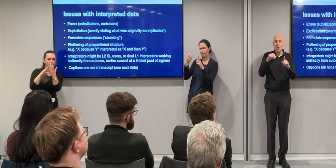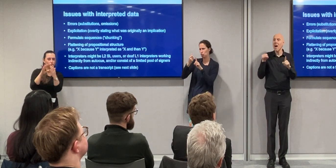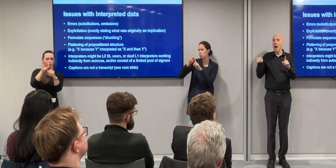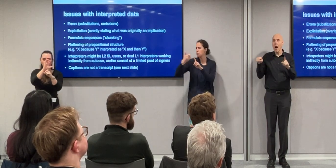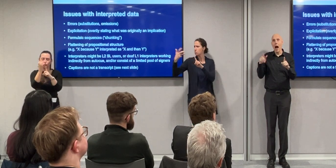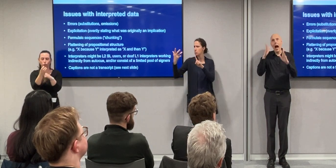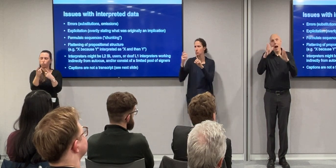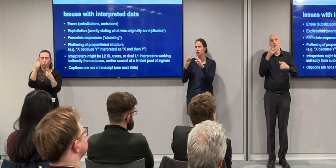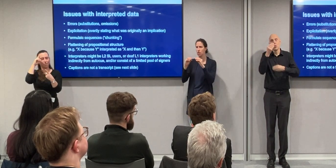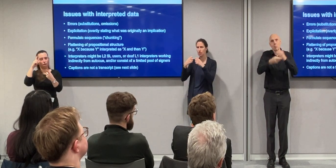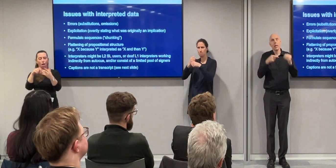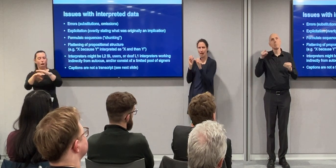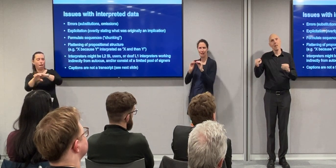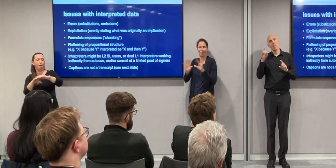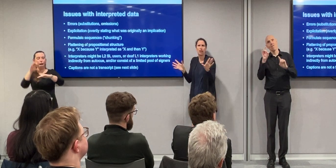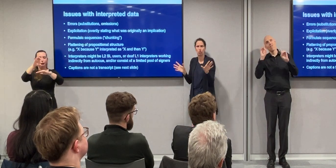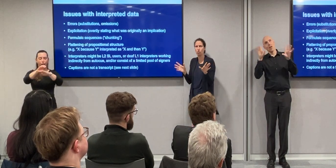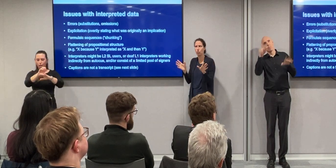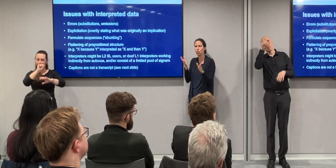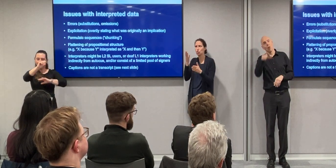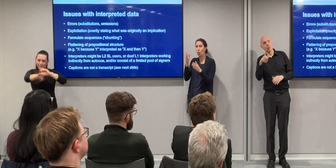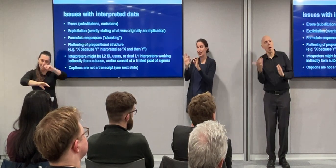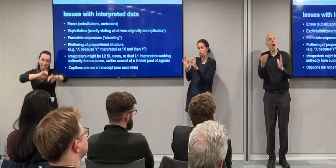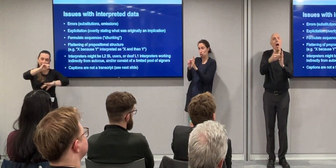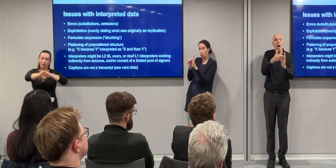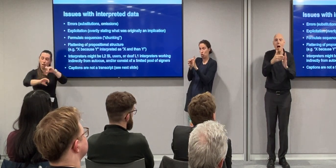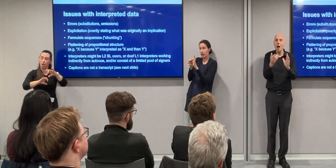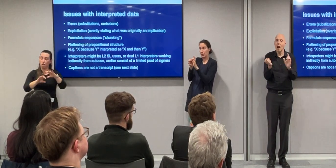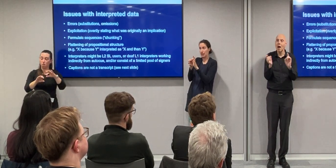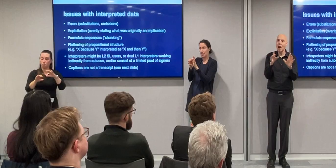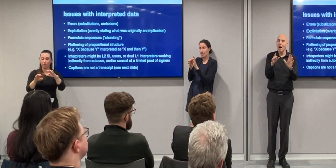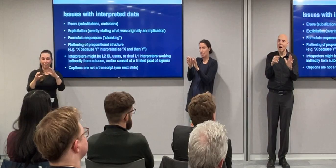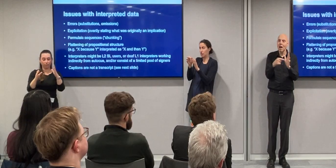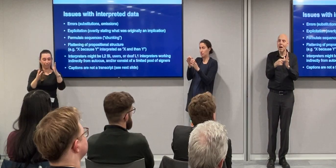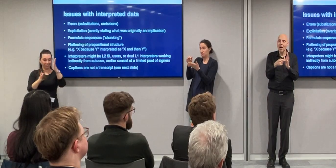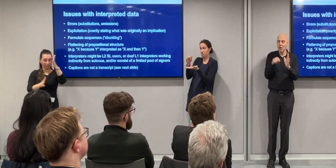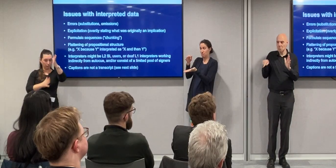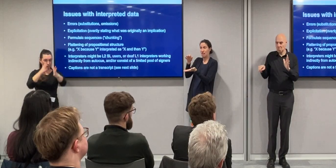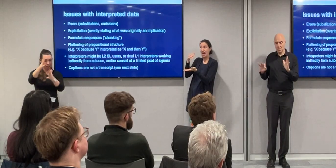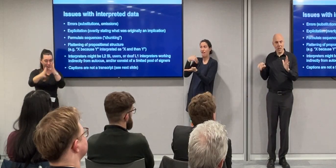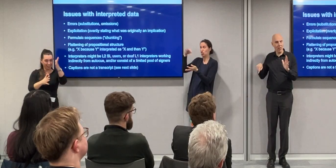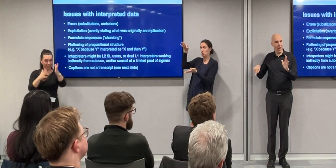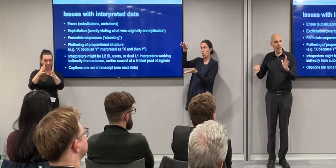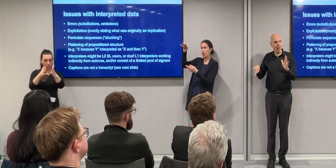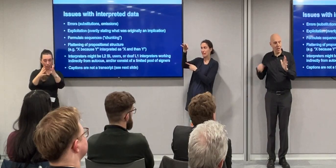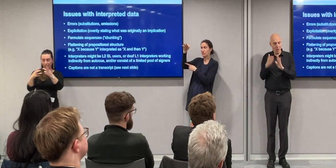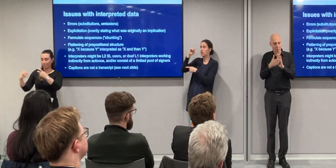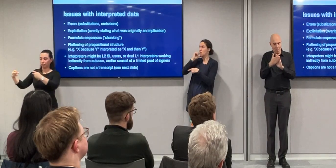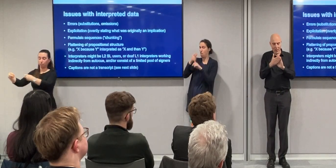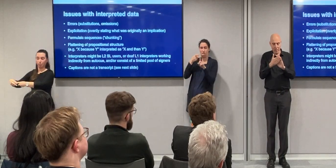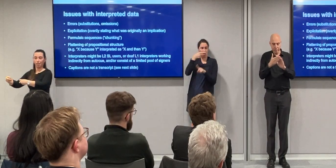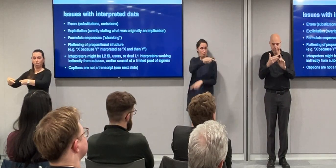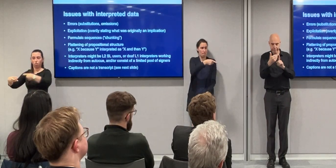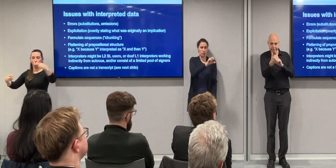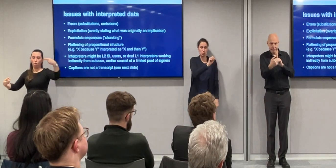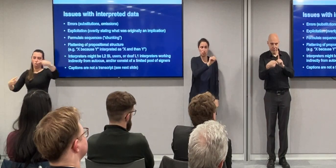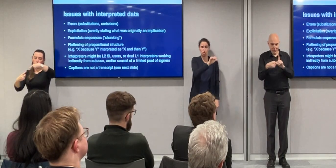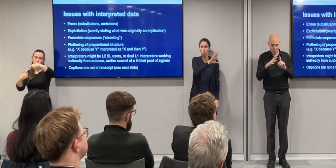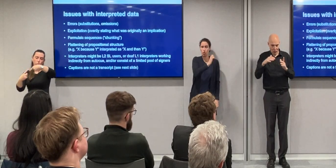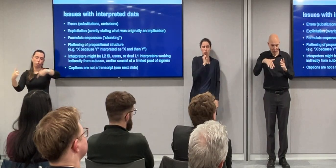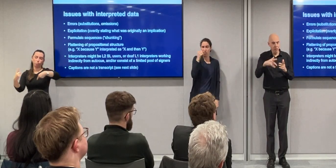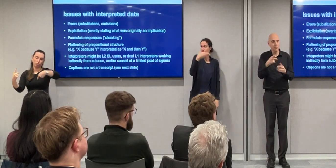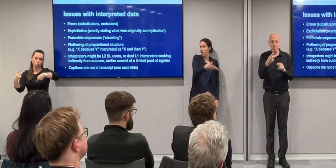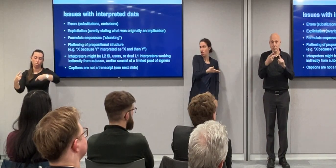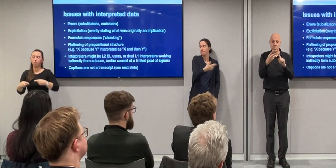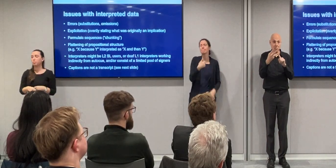there may be tokens in the interpreted output that are not present at all in the source output. One particular